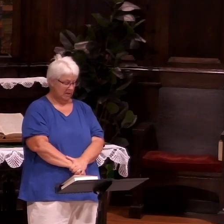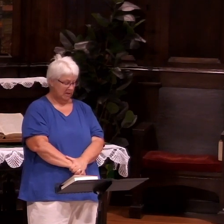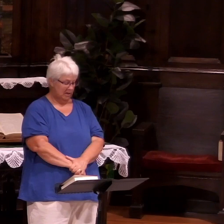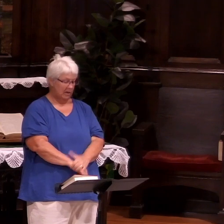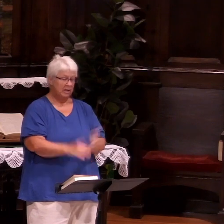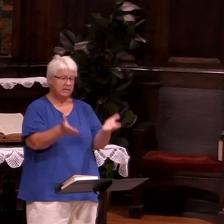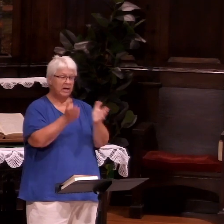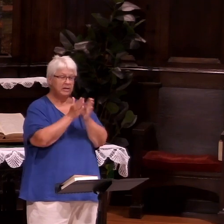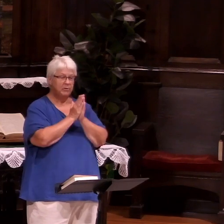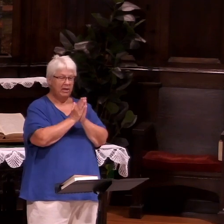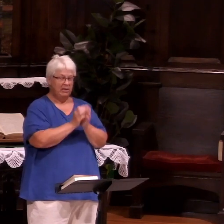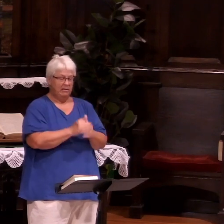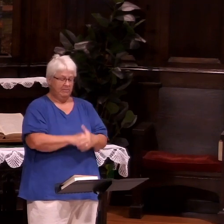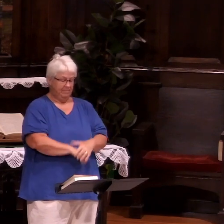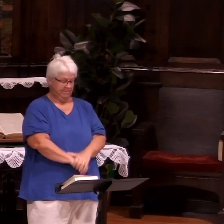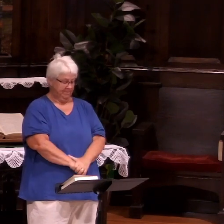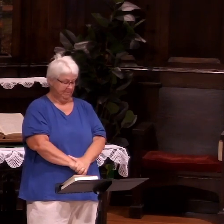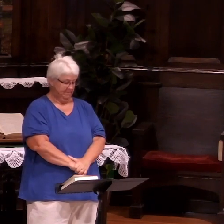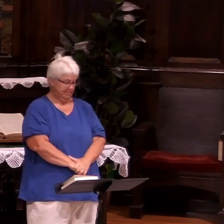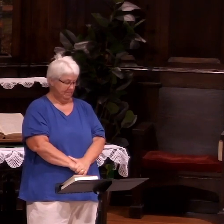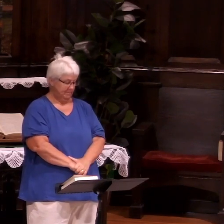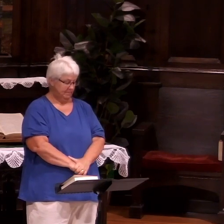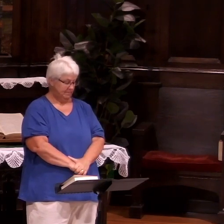Friends, let us pray.